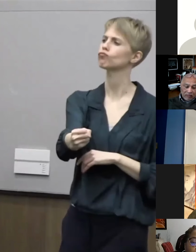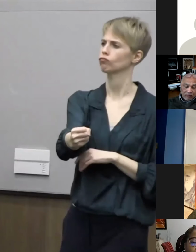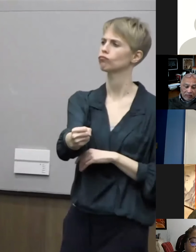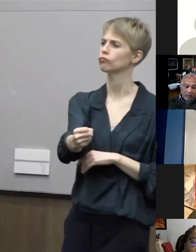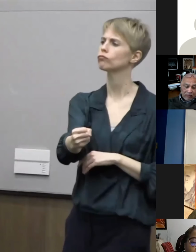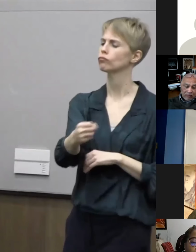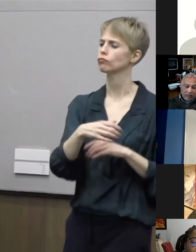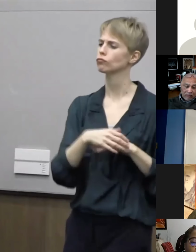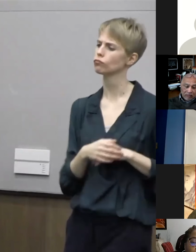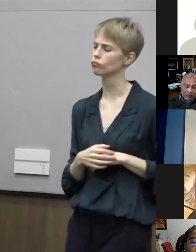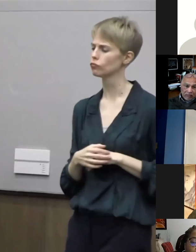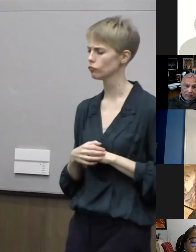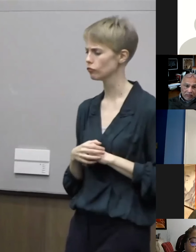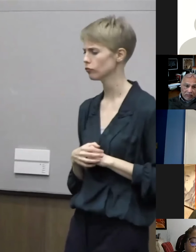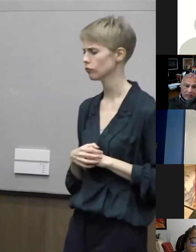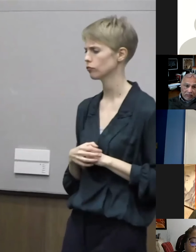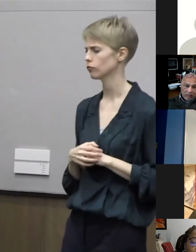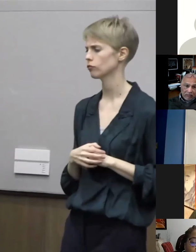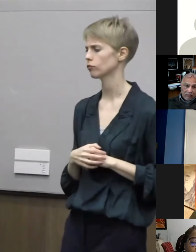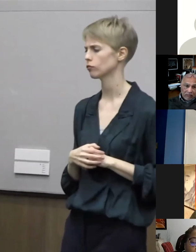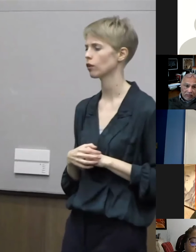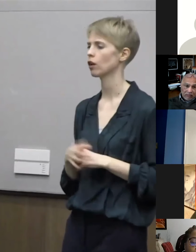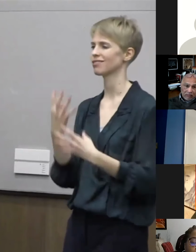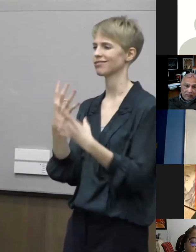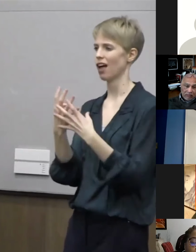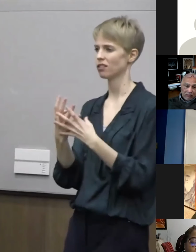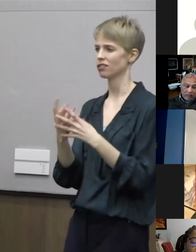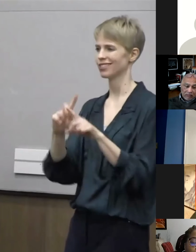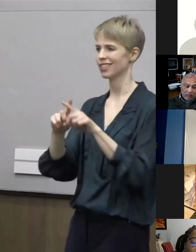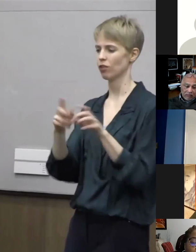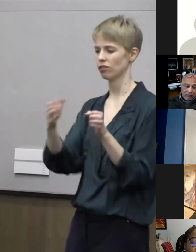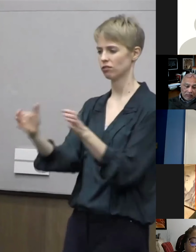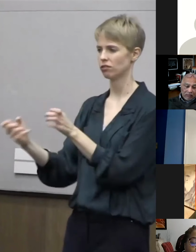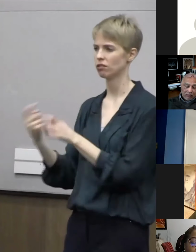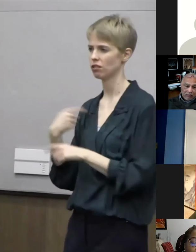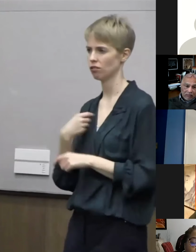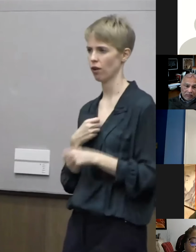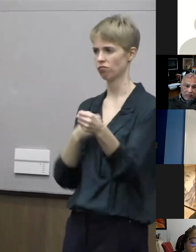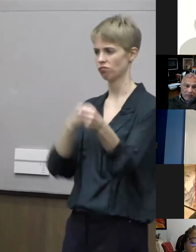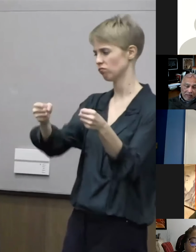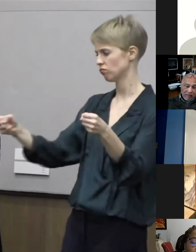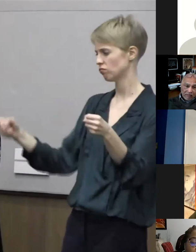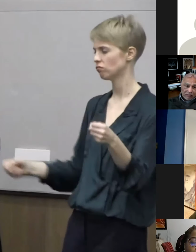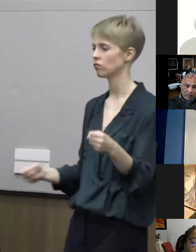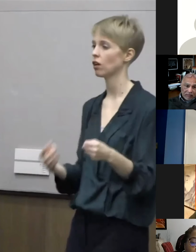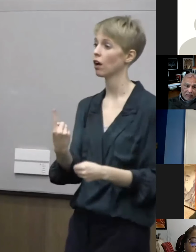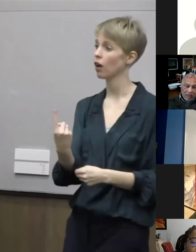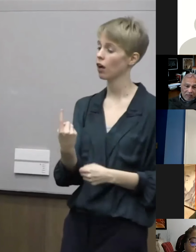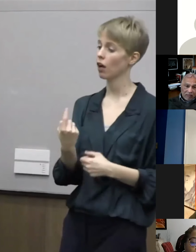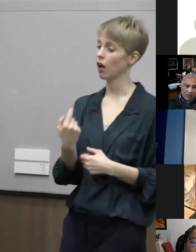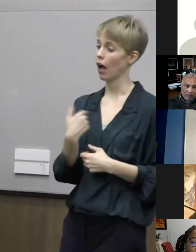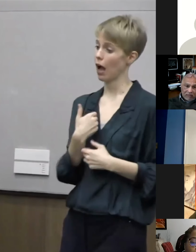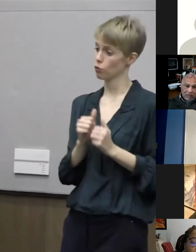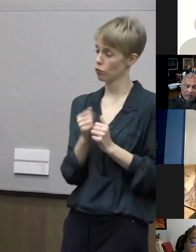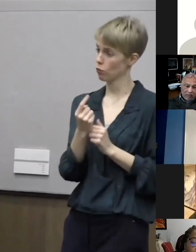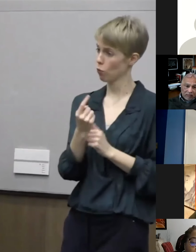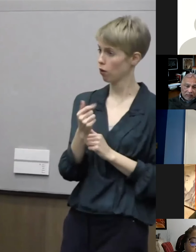room and began to place us in cells. I was placed in a cell with a young woman called Miss Ivesta